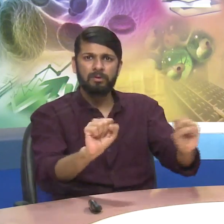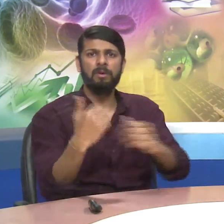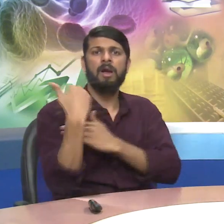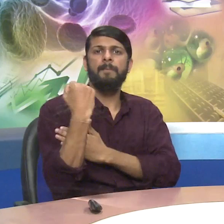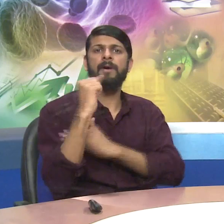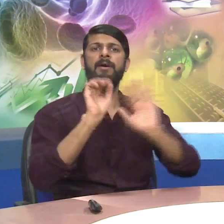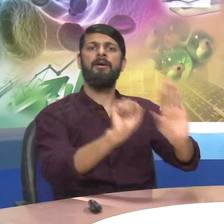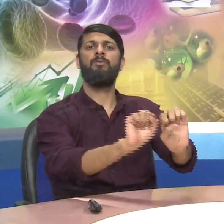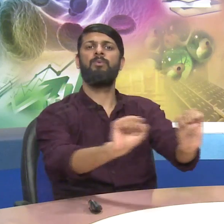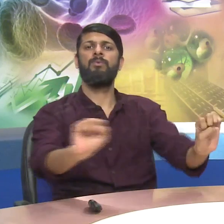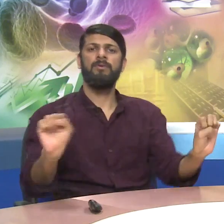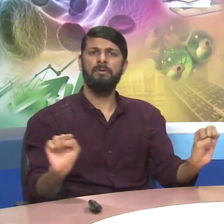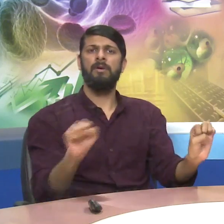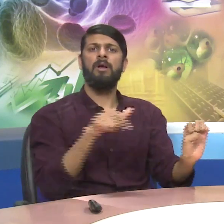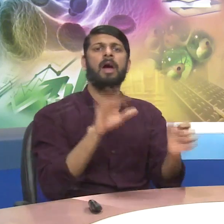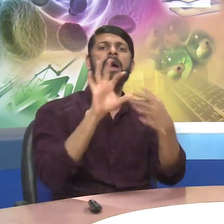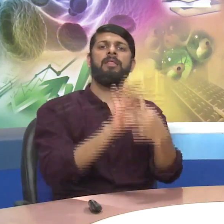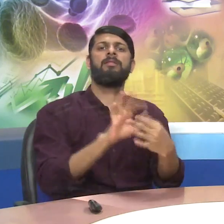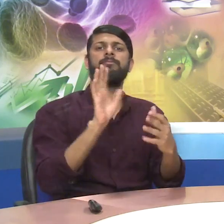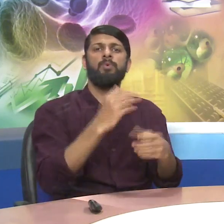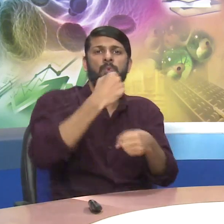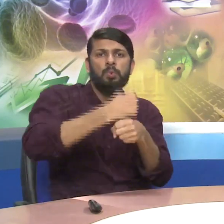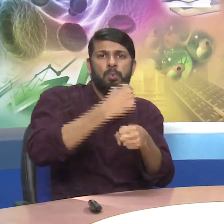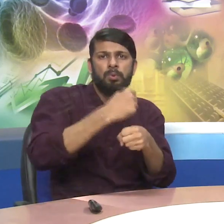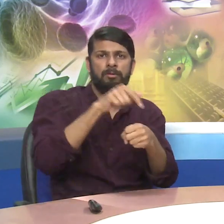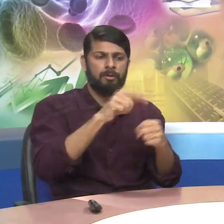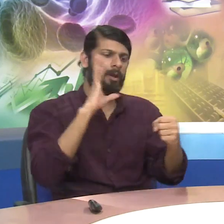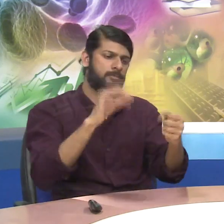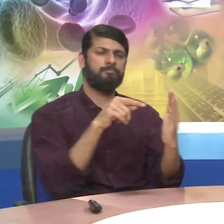The word organs of the government at different level